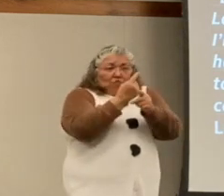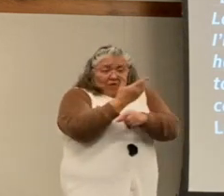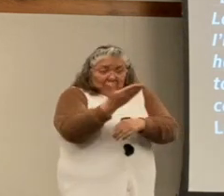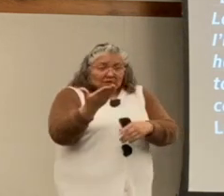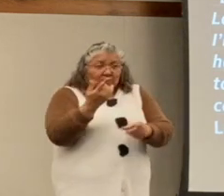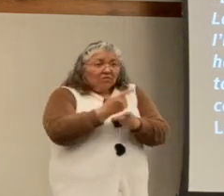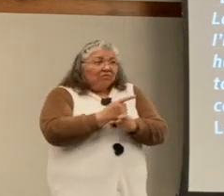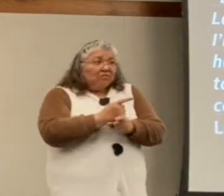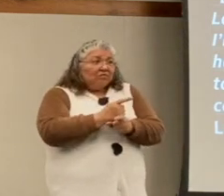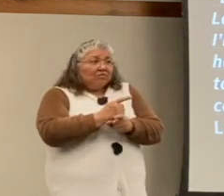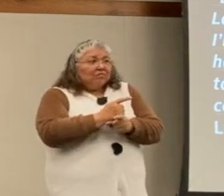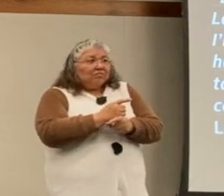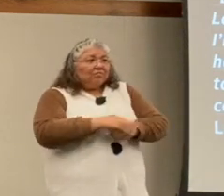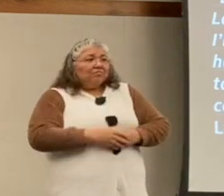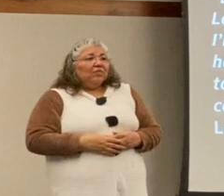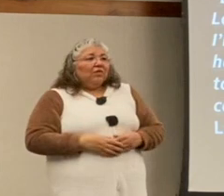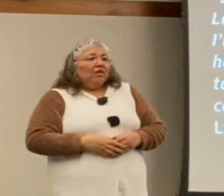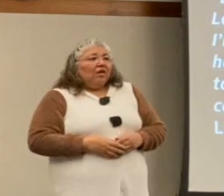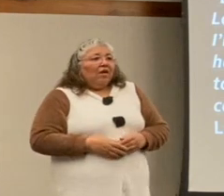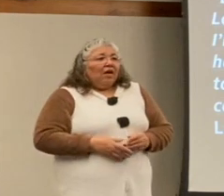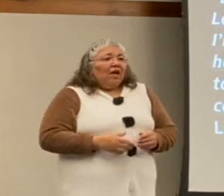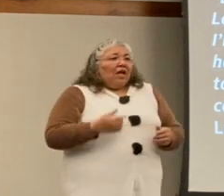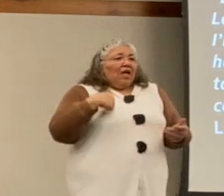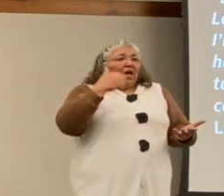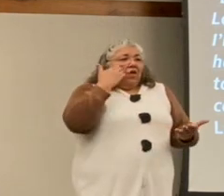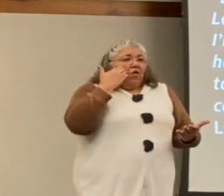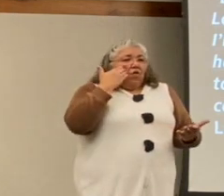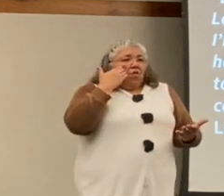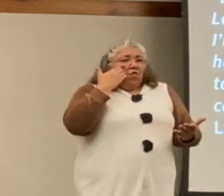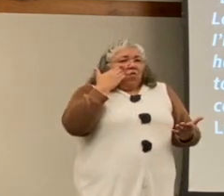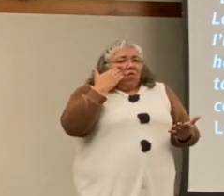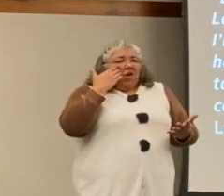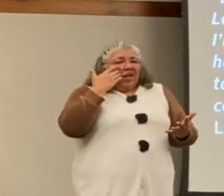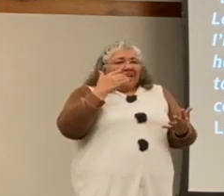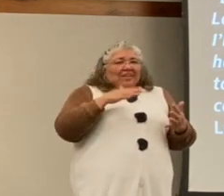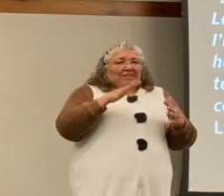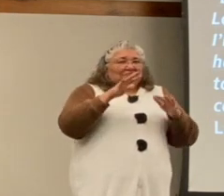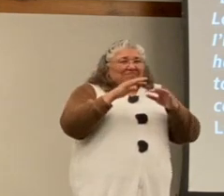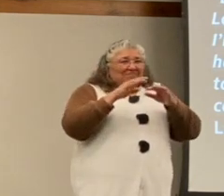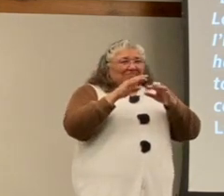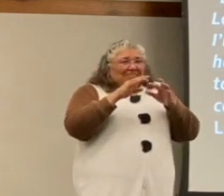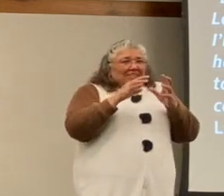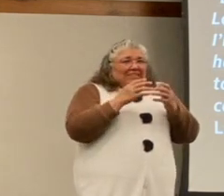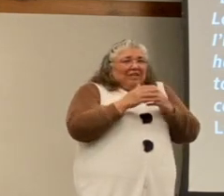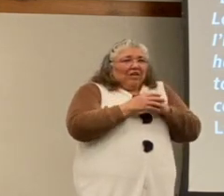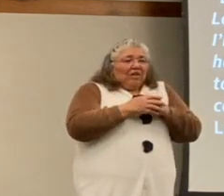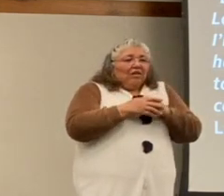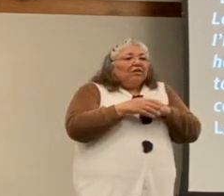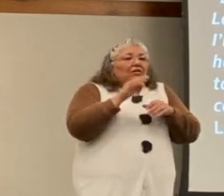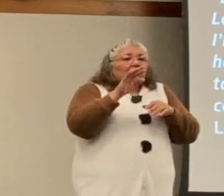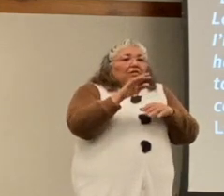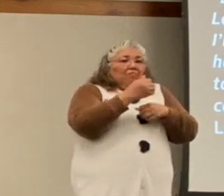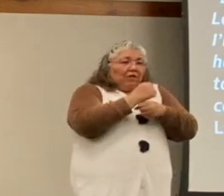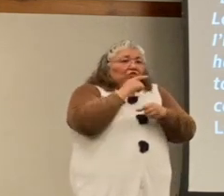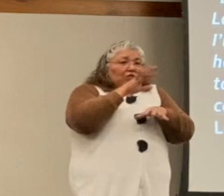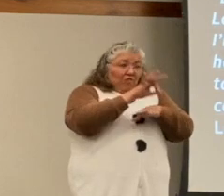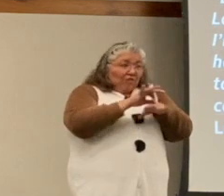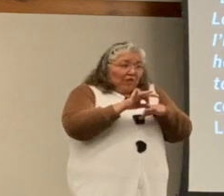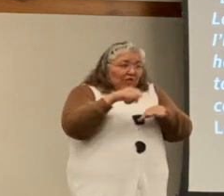isn't there? Right? I know I'm stepping on some toes today. Keep your feet down because I'm going to step some more.